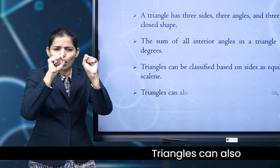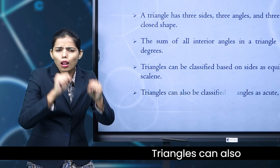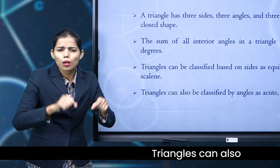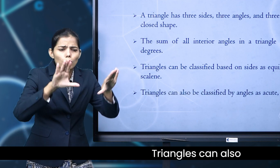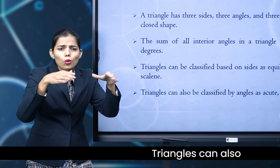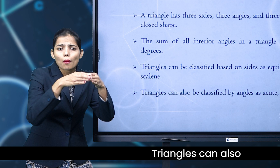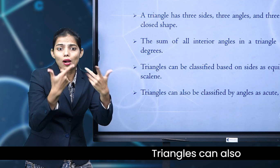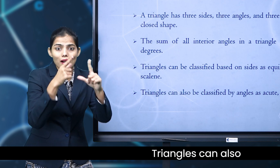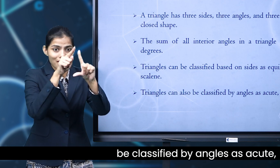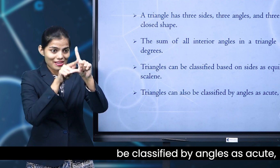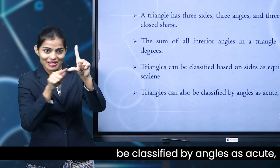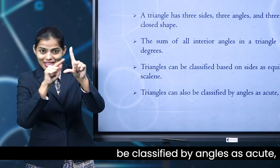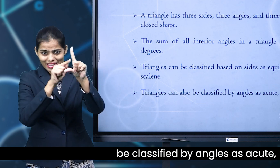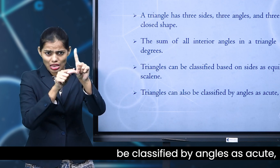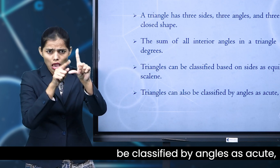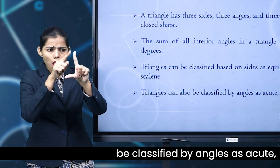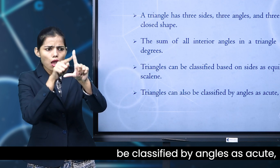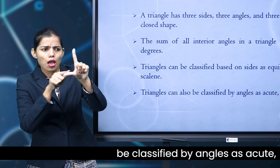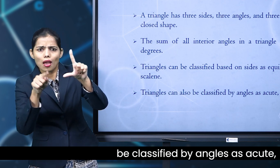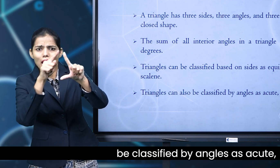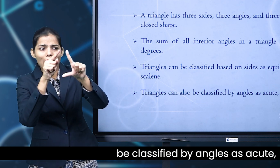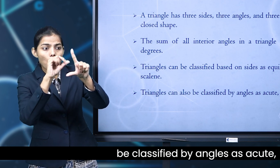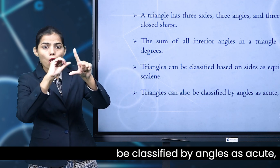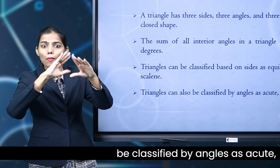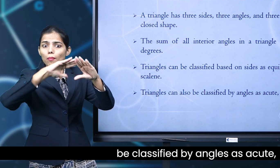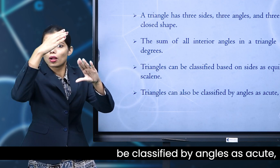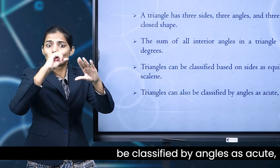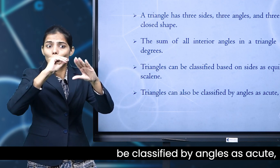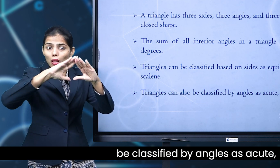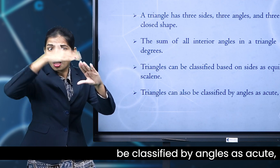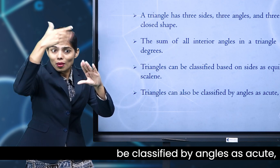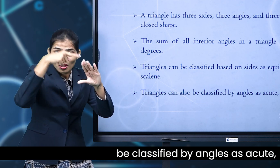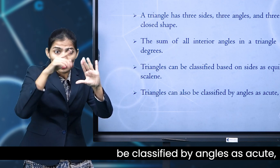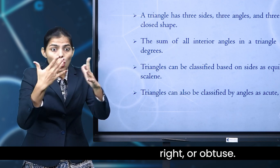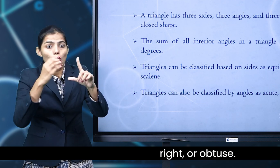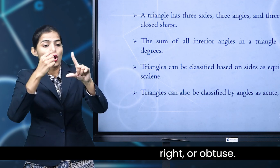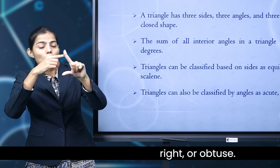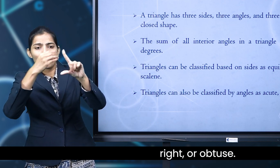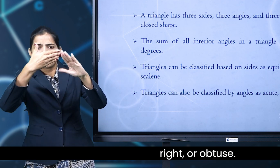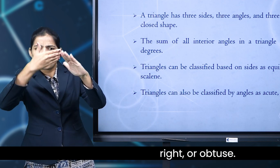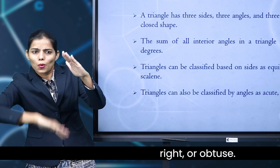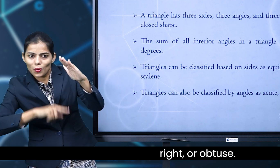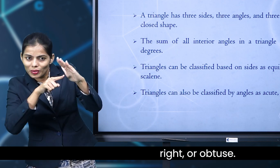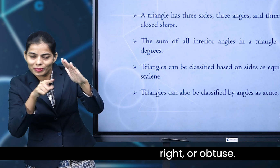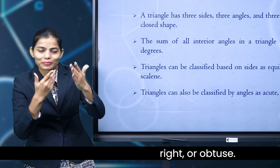Triangles can also be classified by angles as acute, right, or